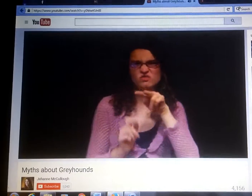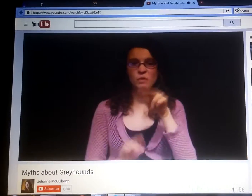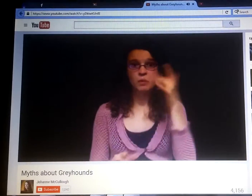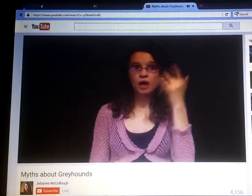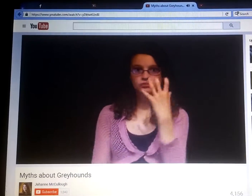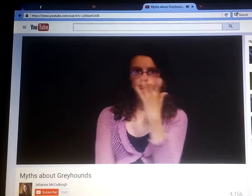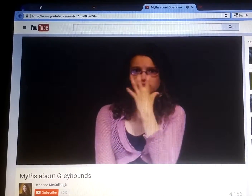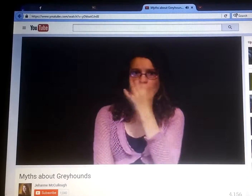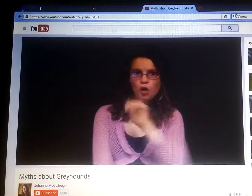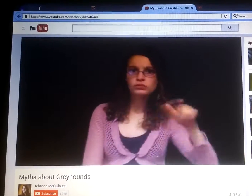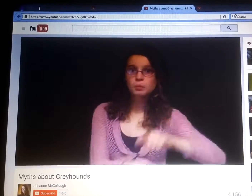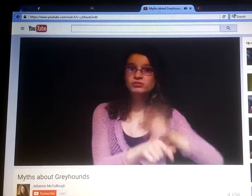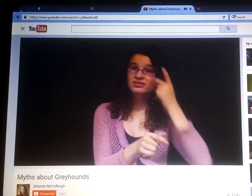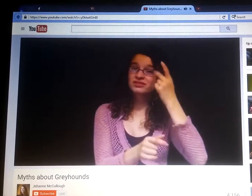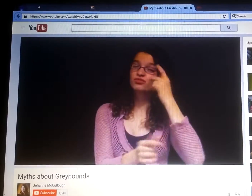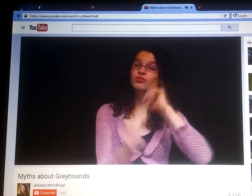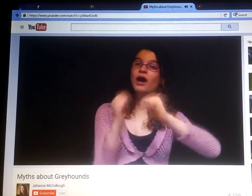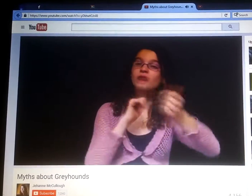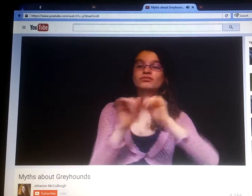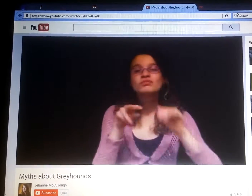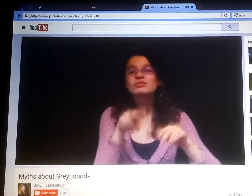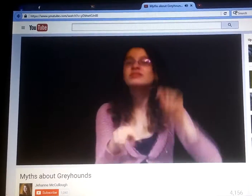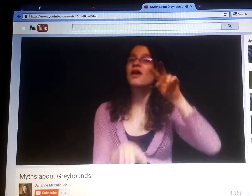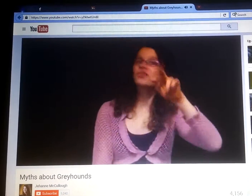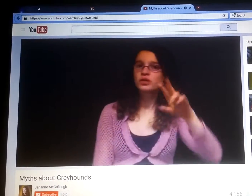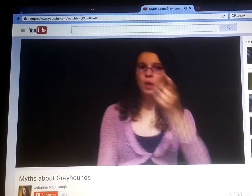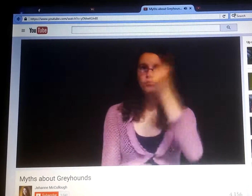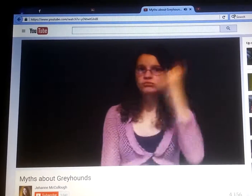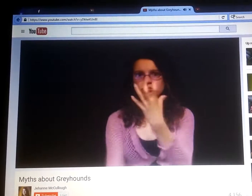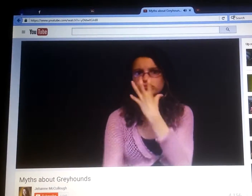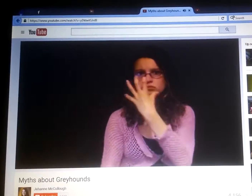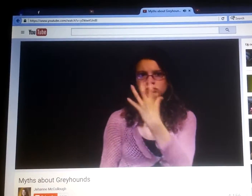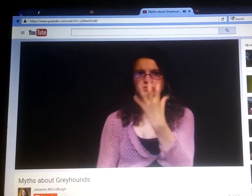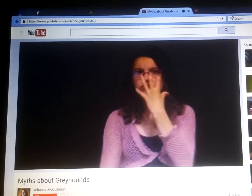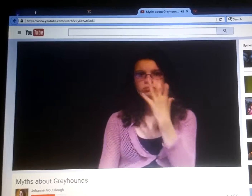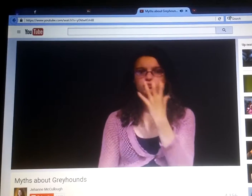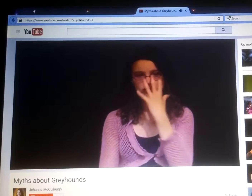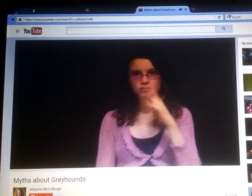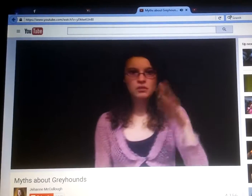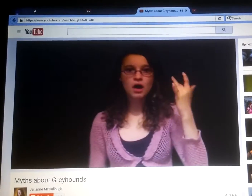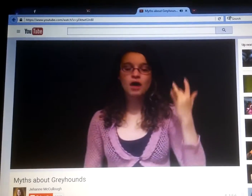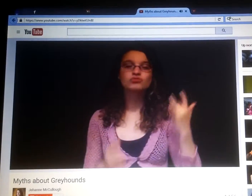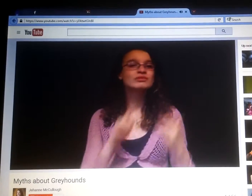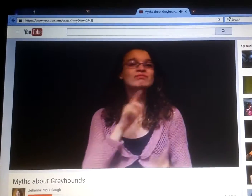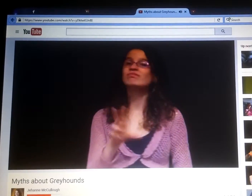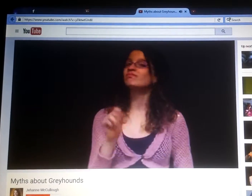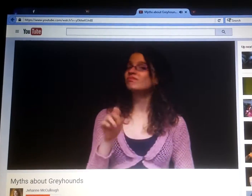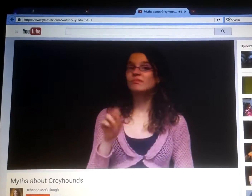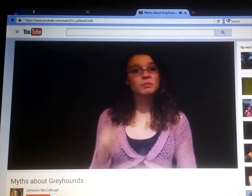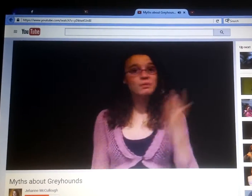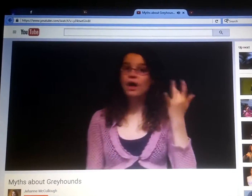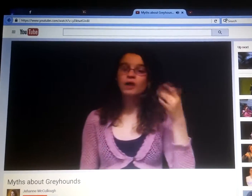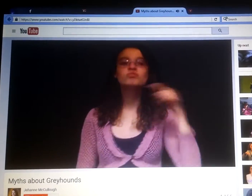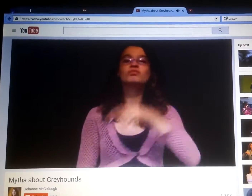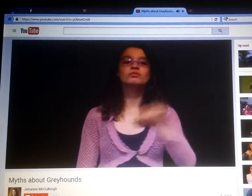are just aggressive and mean, and because they see them on TV wearing those muzzles. And the muzzles aren't